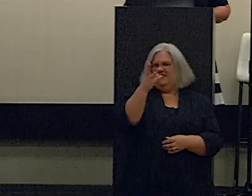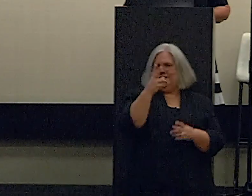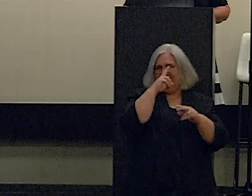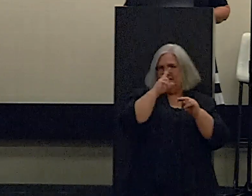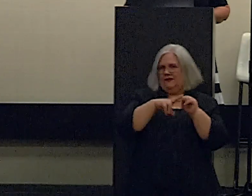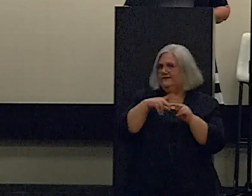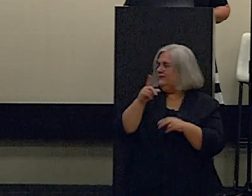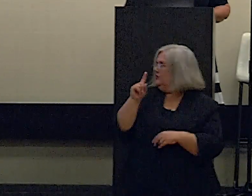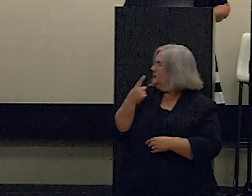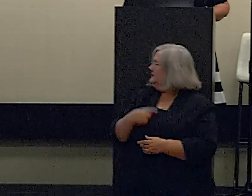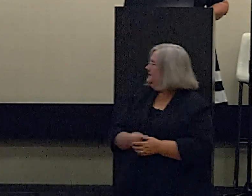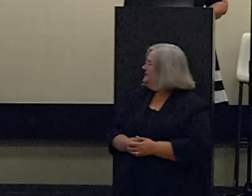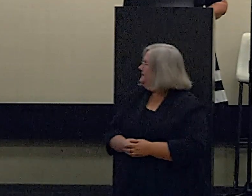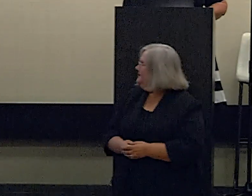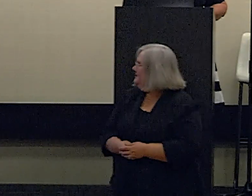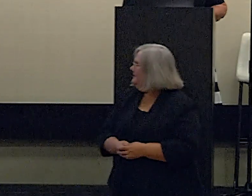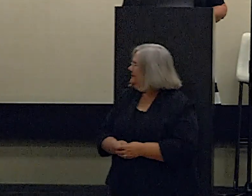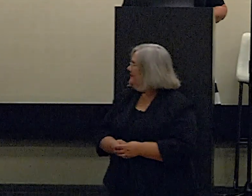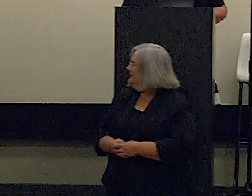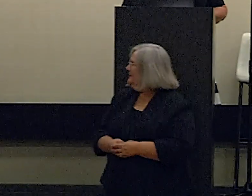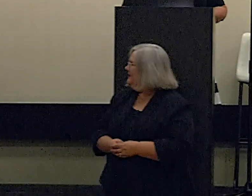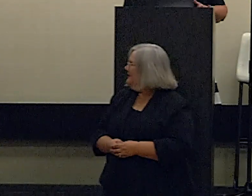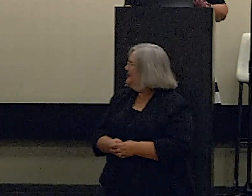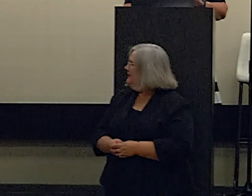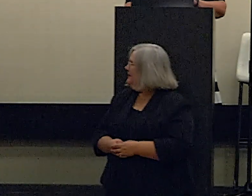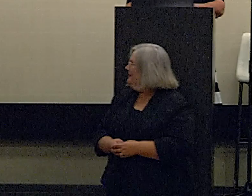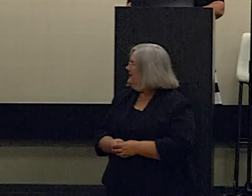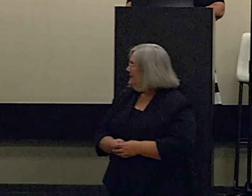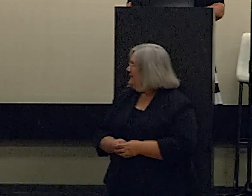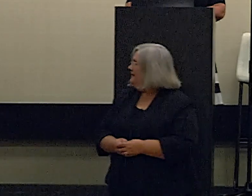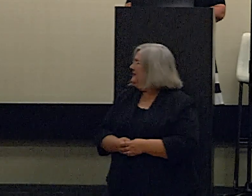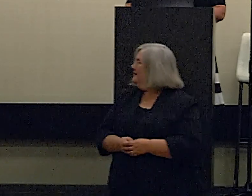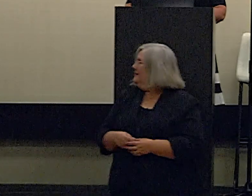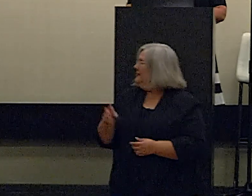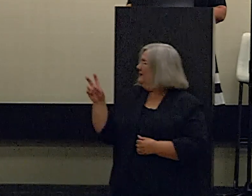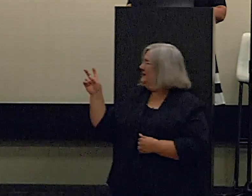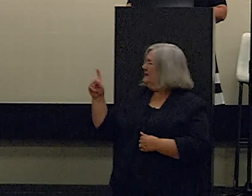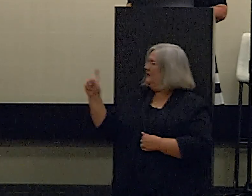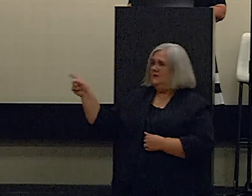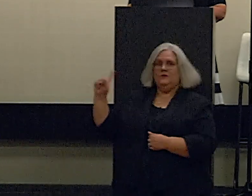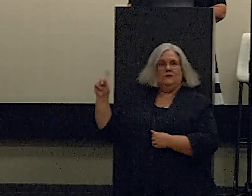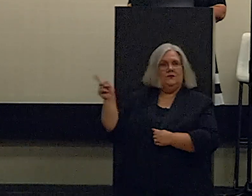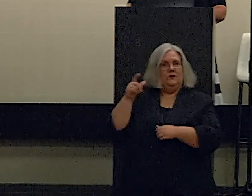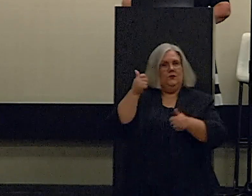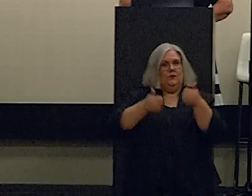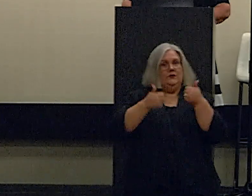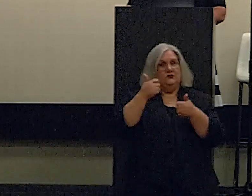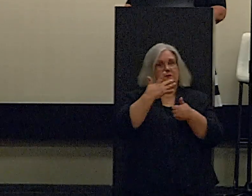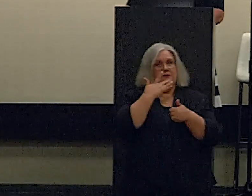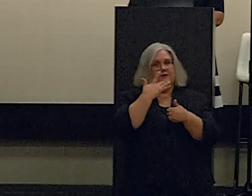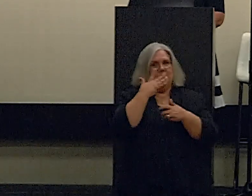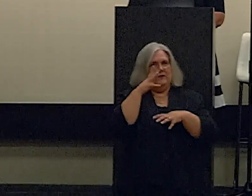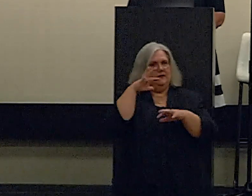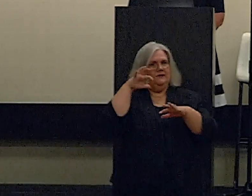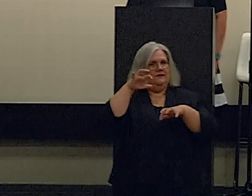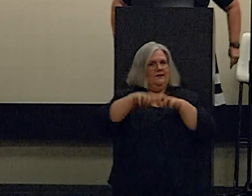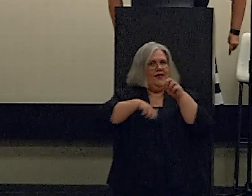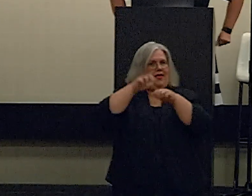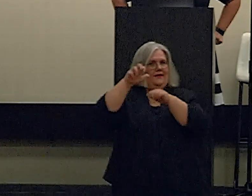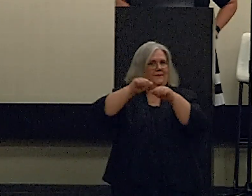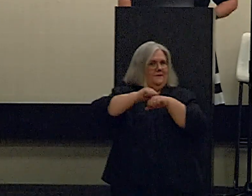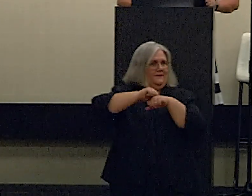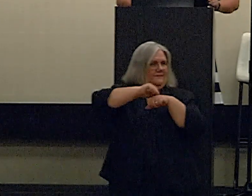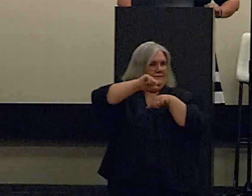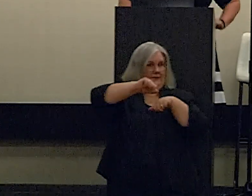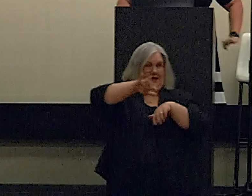first. Whoop, I'm going to hit the right button. That's what I'm going to do. So which of these people would you want to climb Mount Everest with?